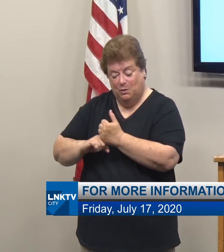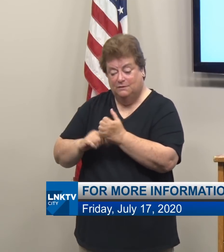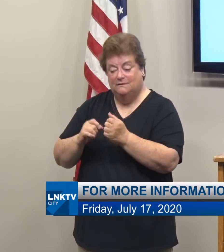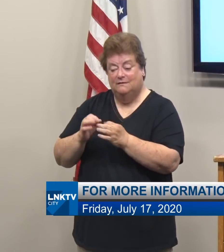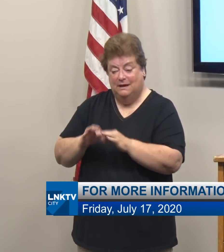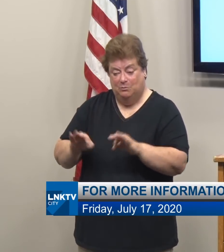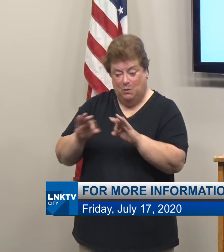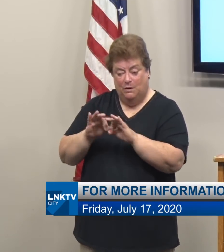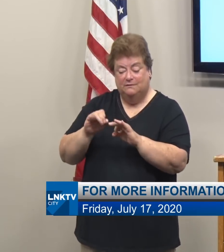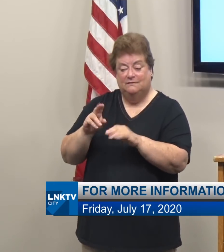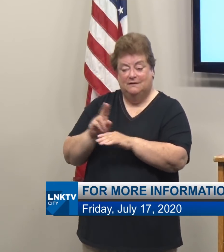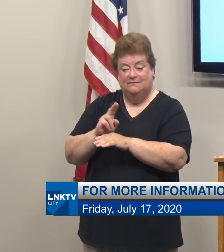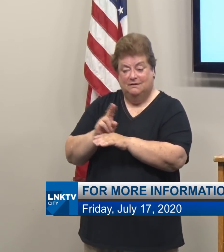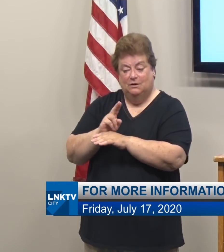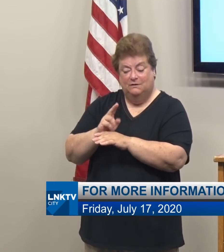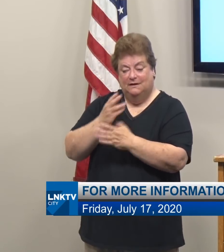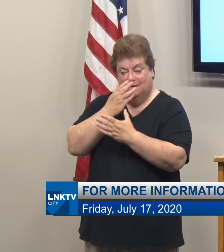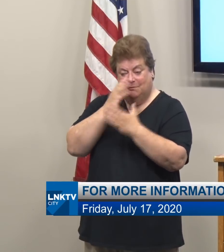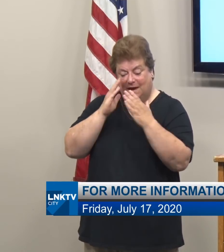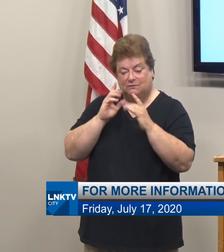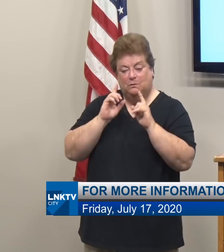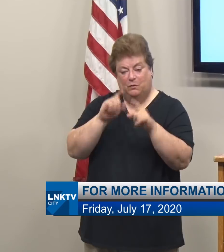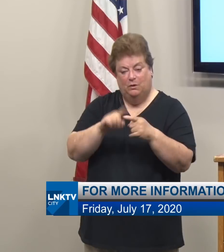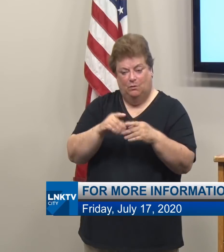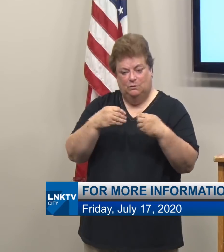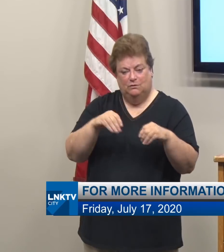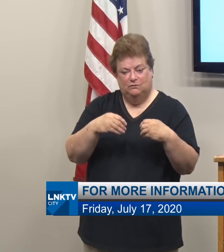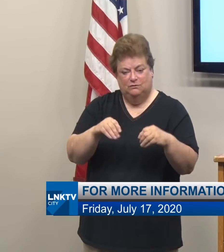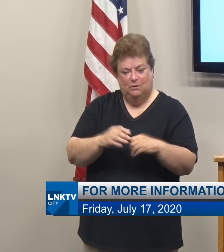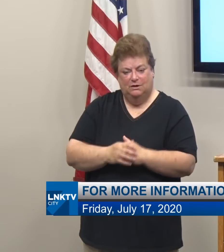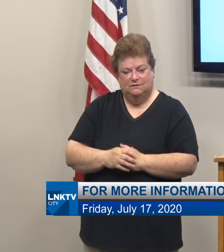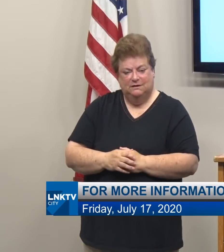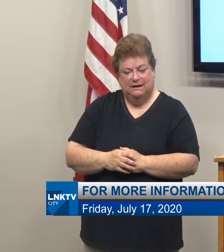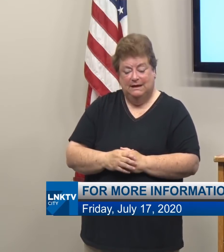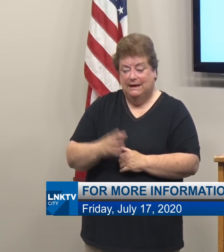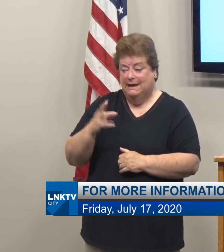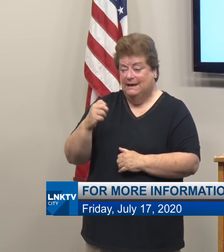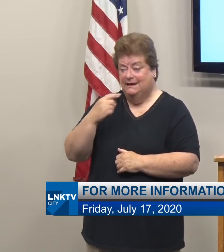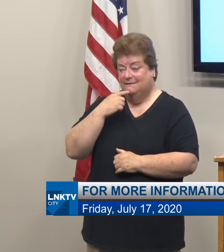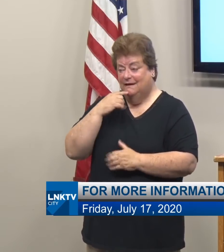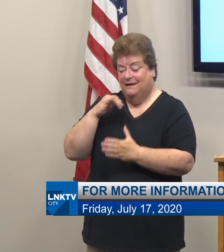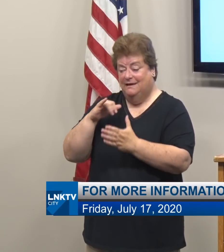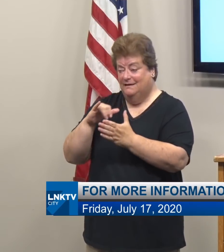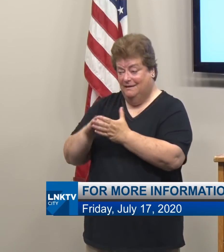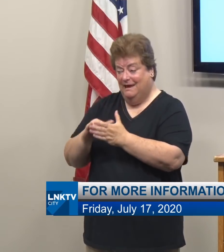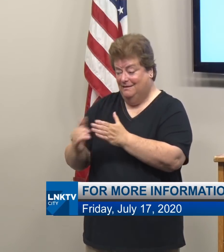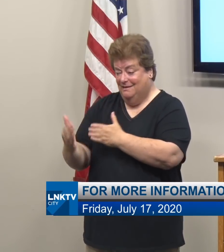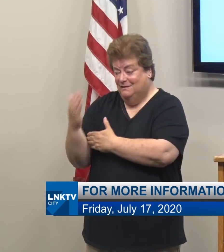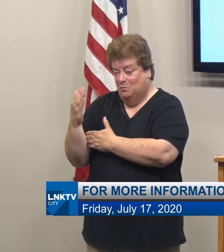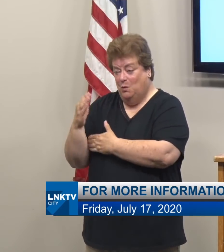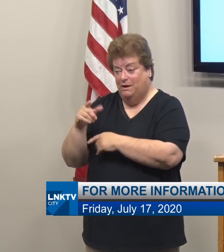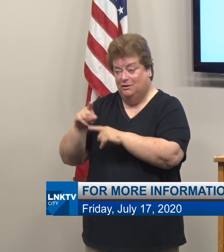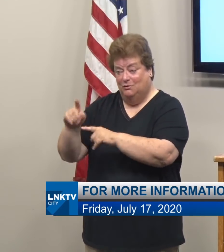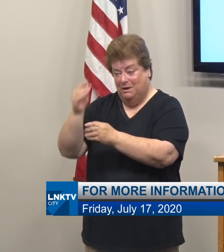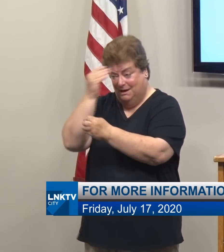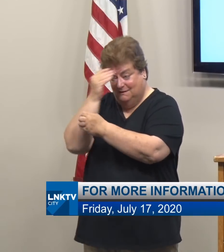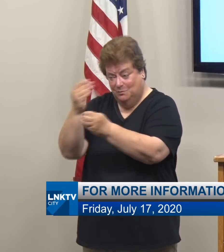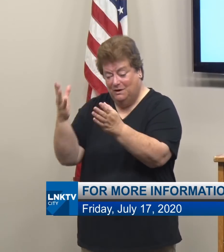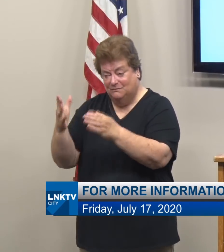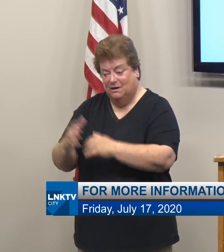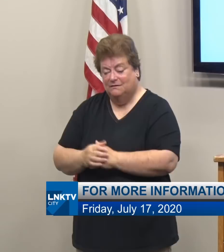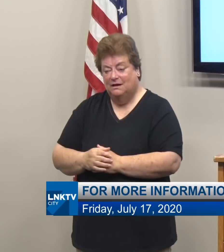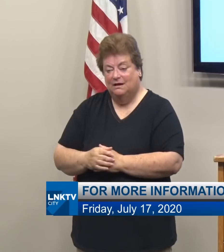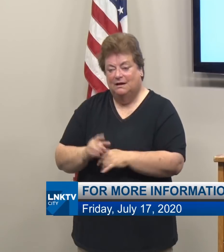of individuals wearing masks when they visit the store. He said those very words at his press conference this morning, and I believe that